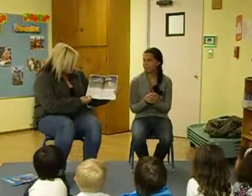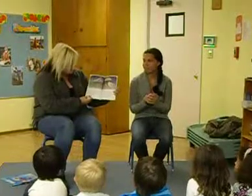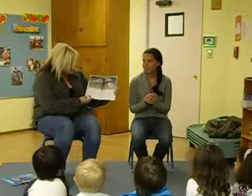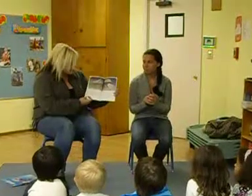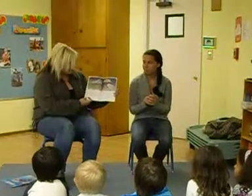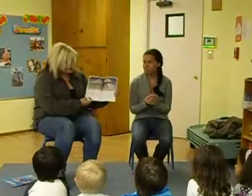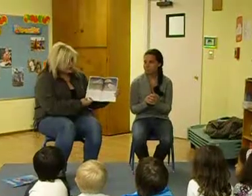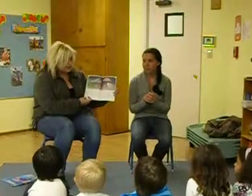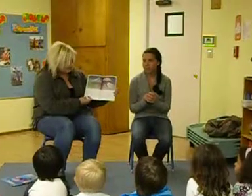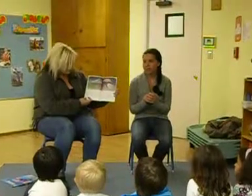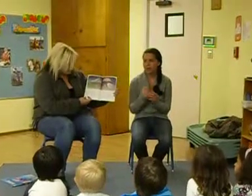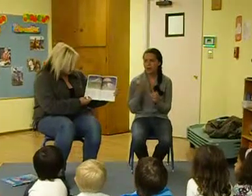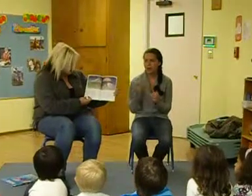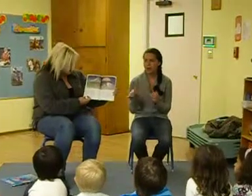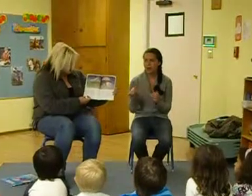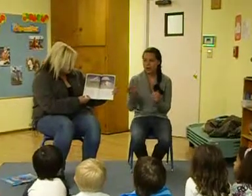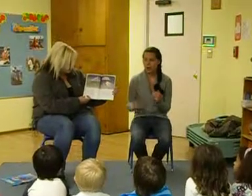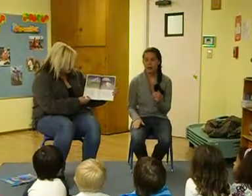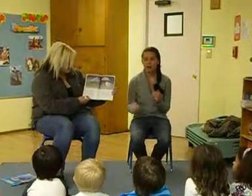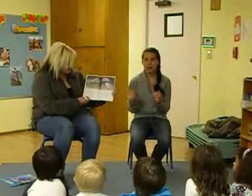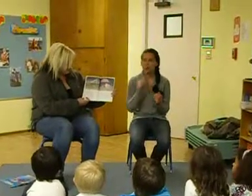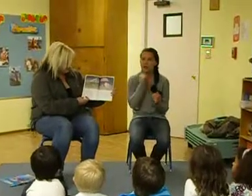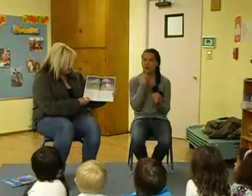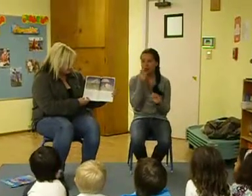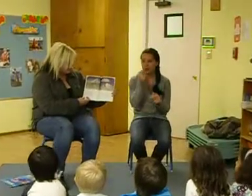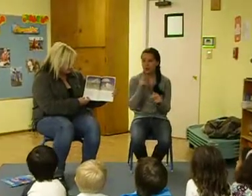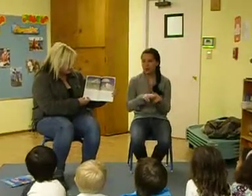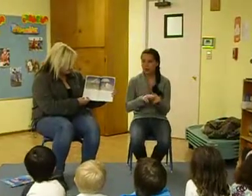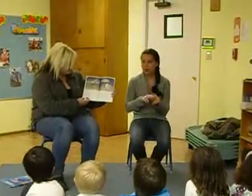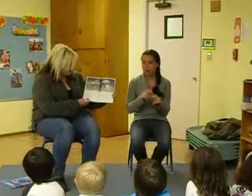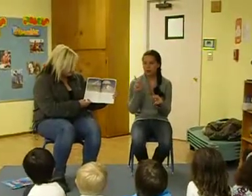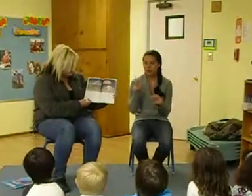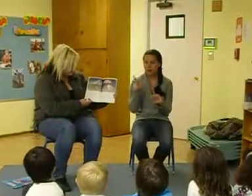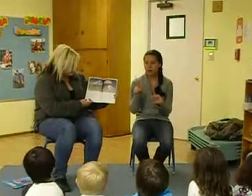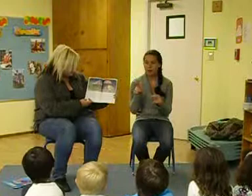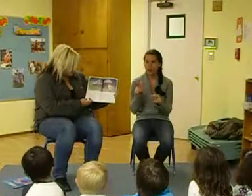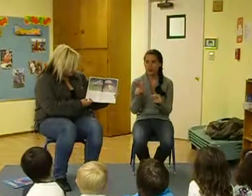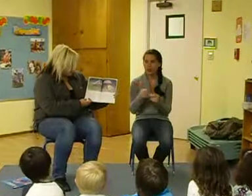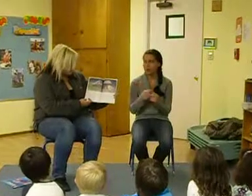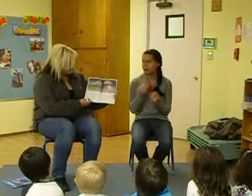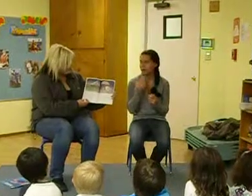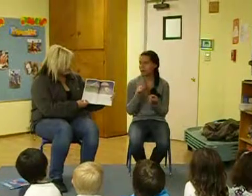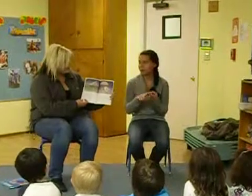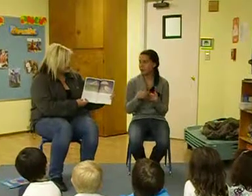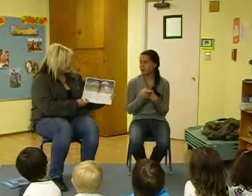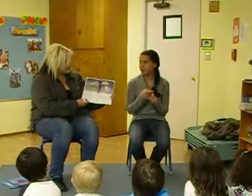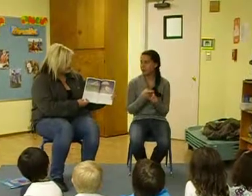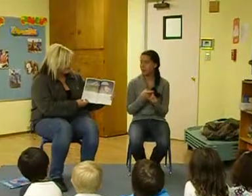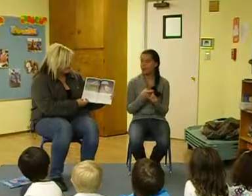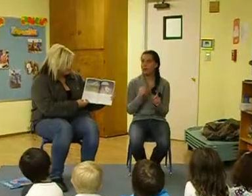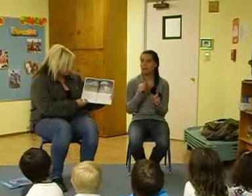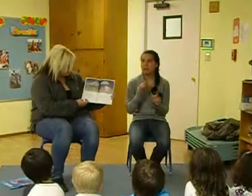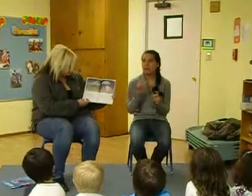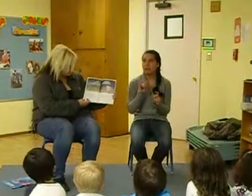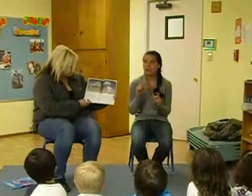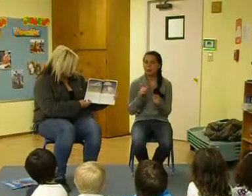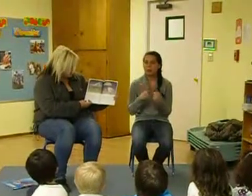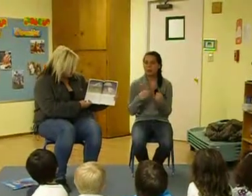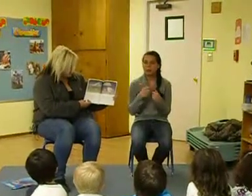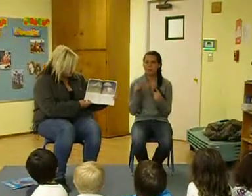This dog was no fun. Lilac was a good friend, even when she misbehaved. Harold had